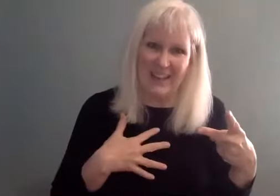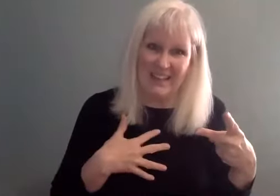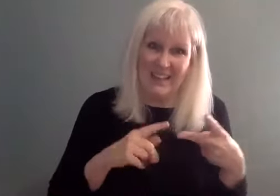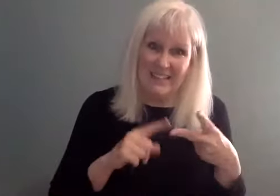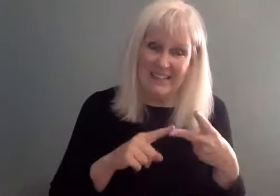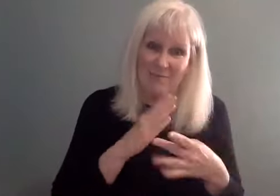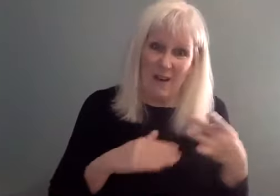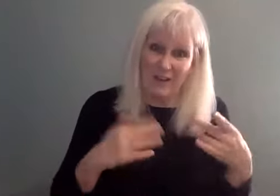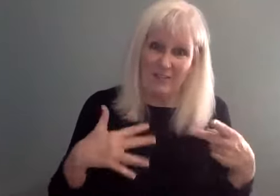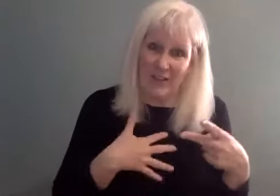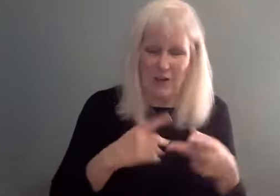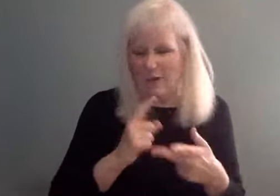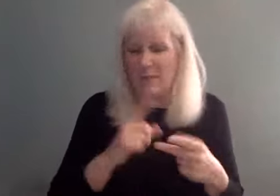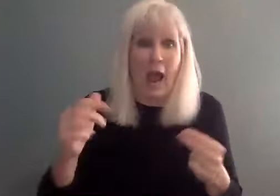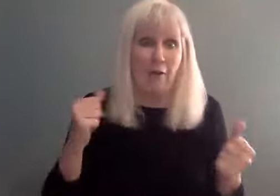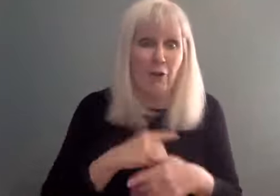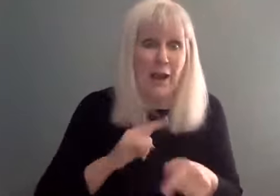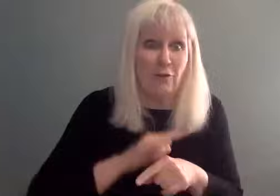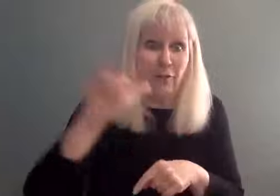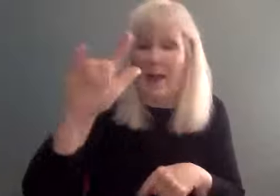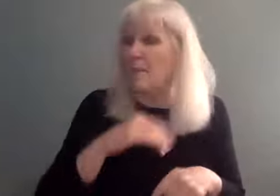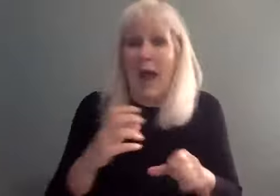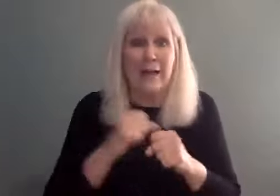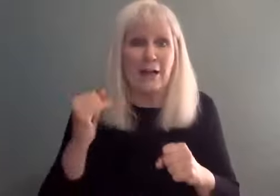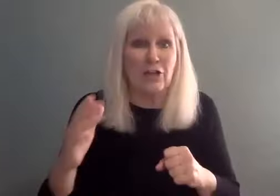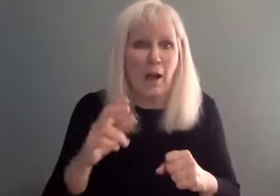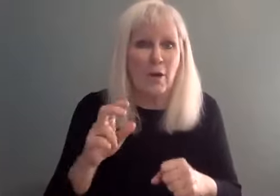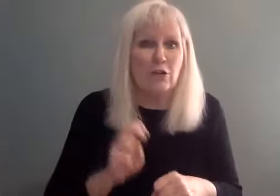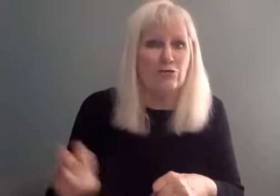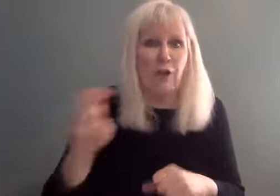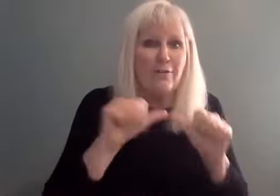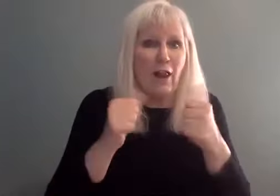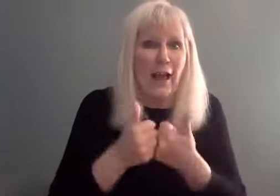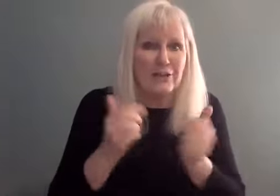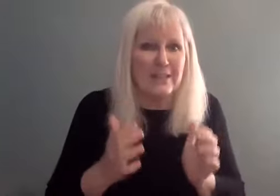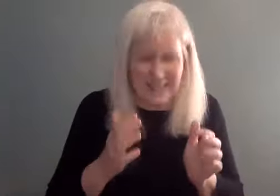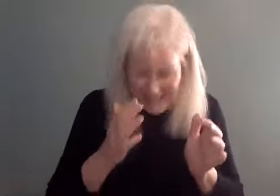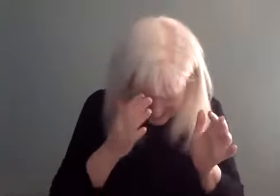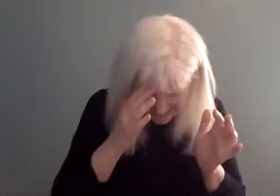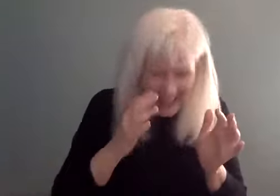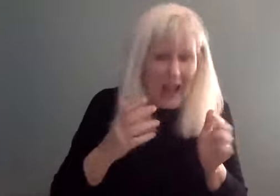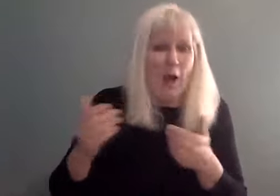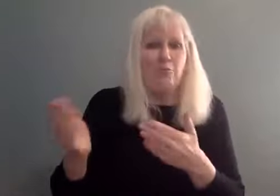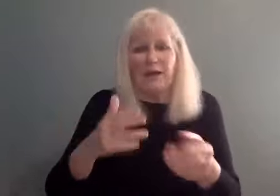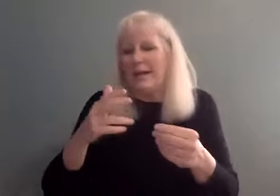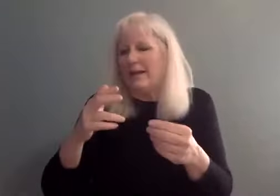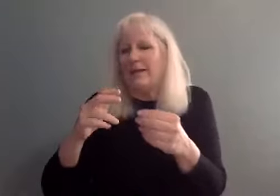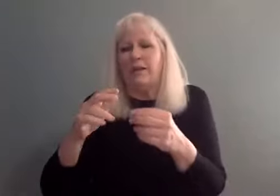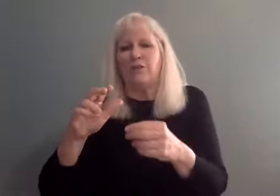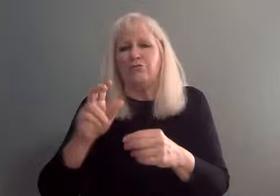to fly, and I got this job with this travel agency, bringing travel agents all over Mexico and other places for familiarization